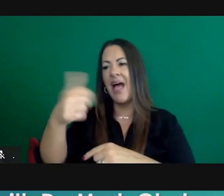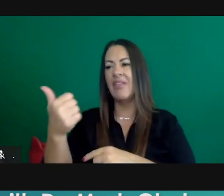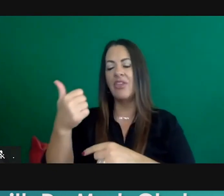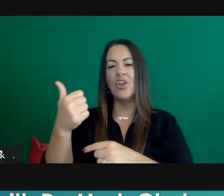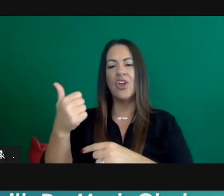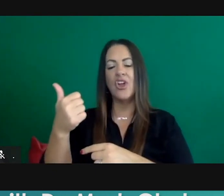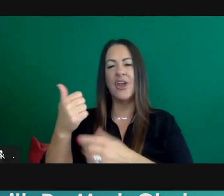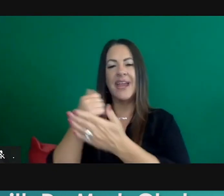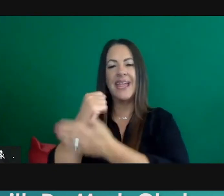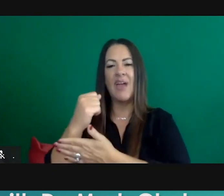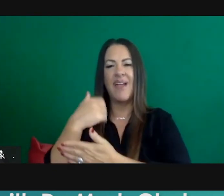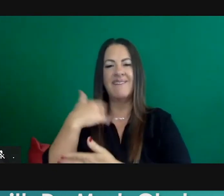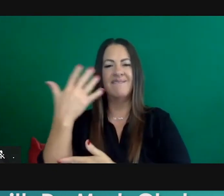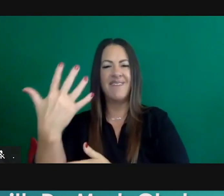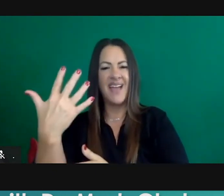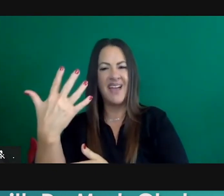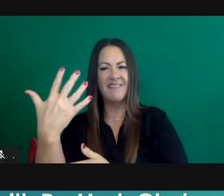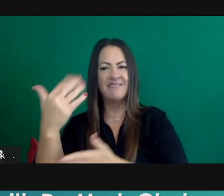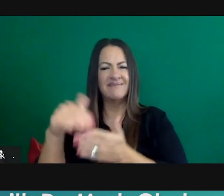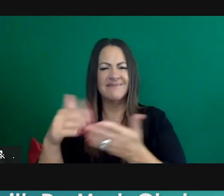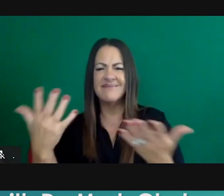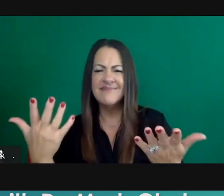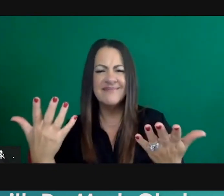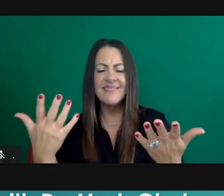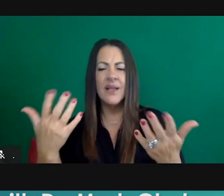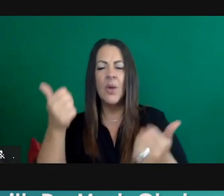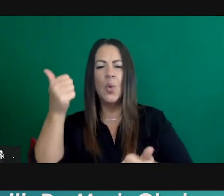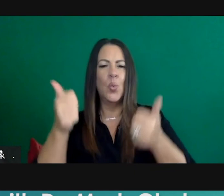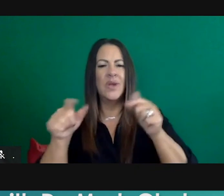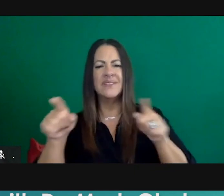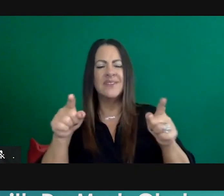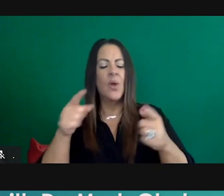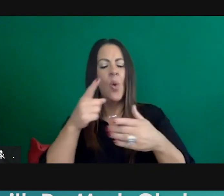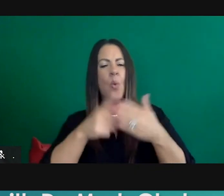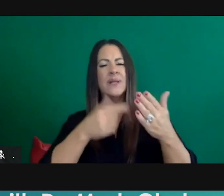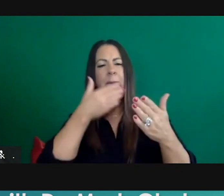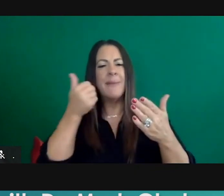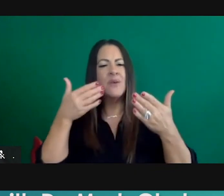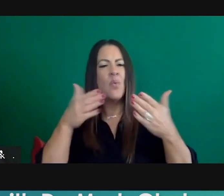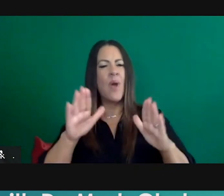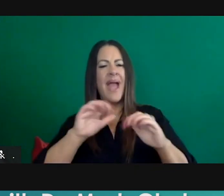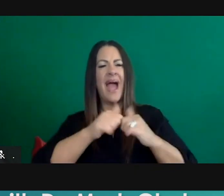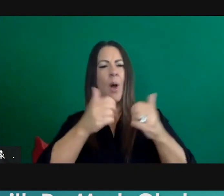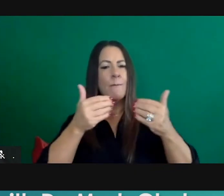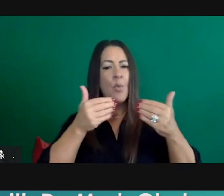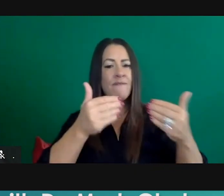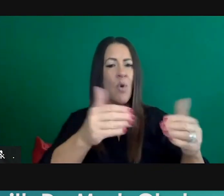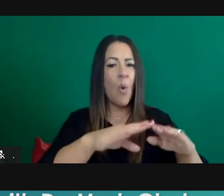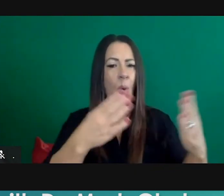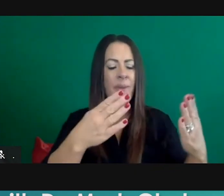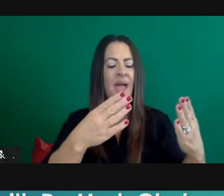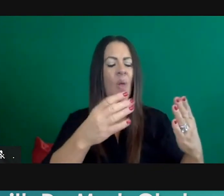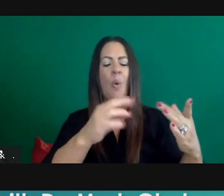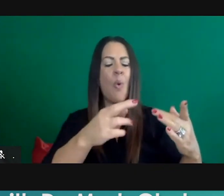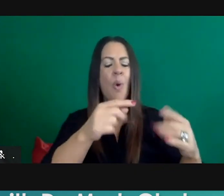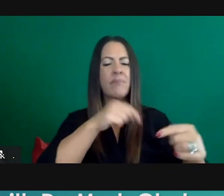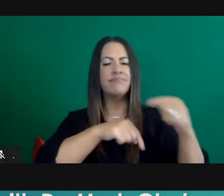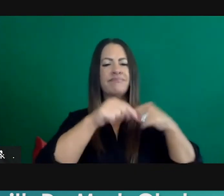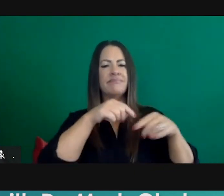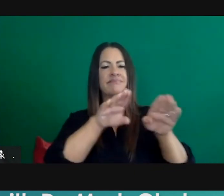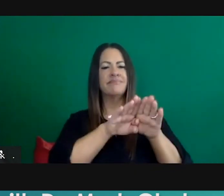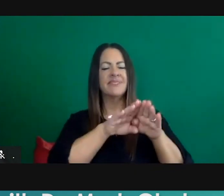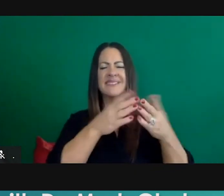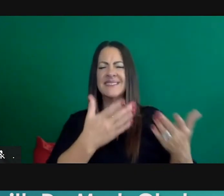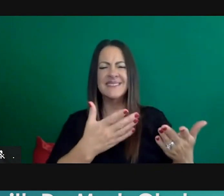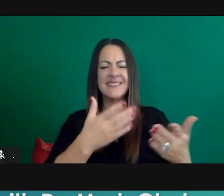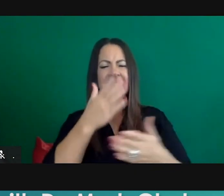believe the current approach is the best way forward? And should there be a different approach for areas that aren't as impacted by the virus? Yeah,